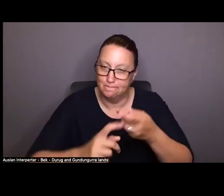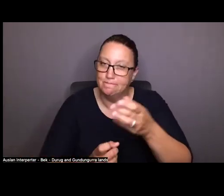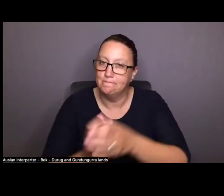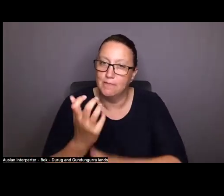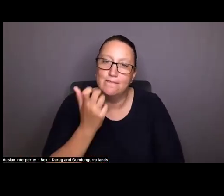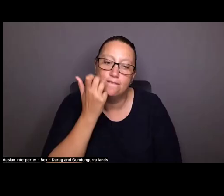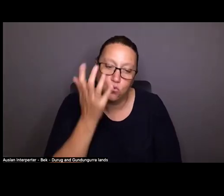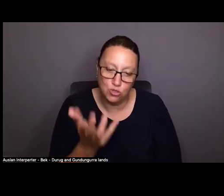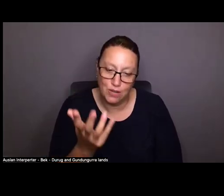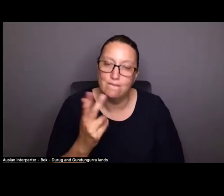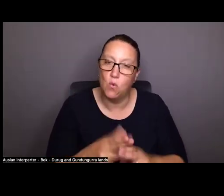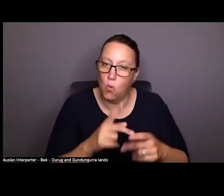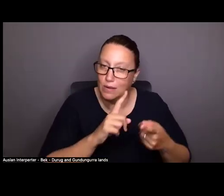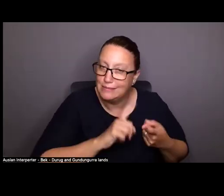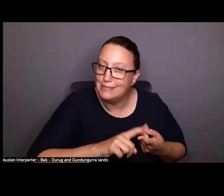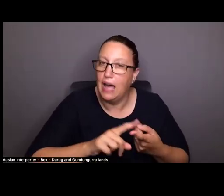a sustainable way.